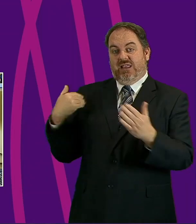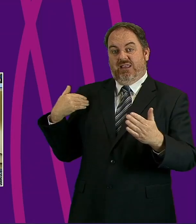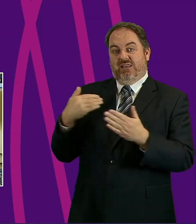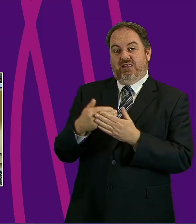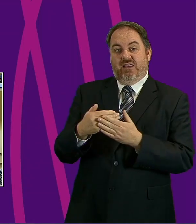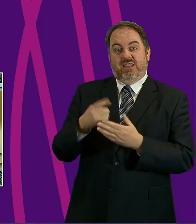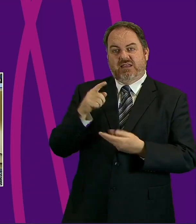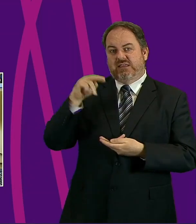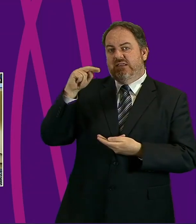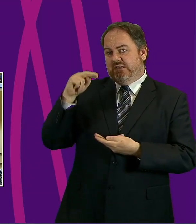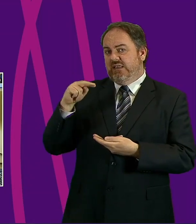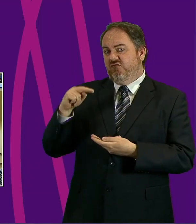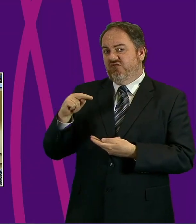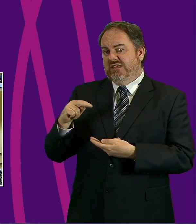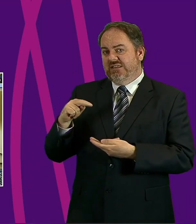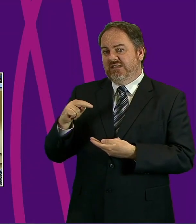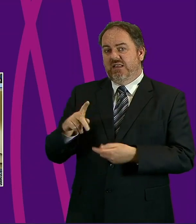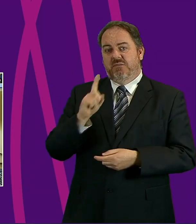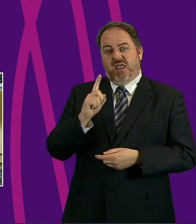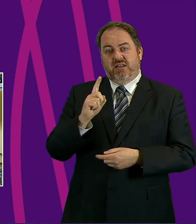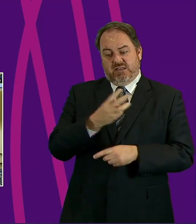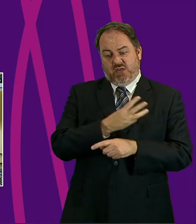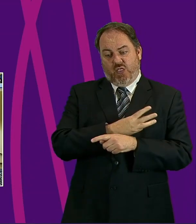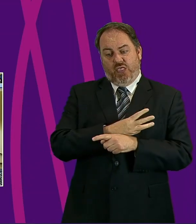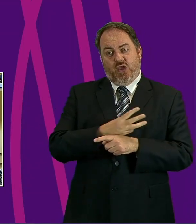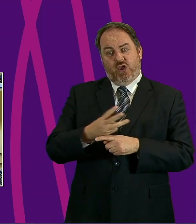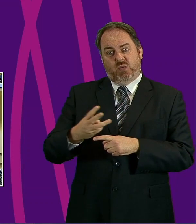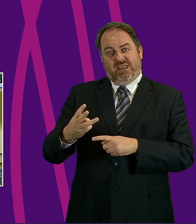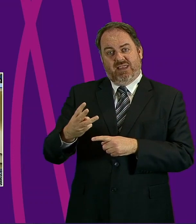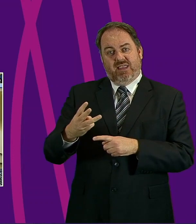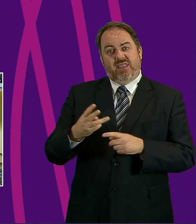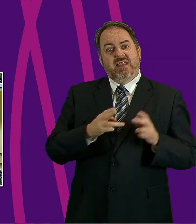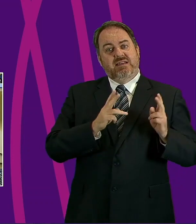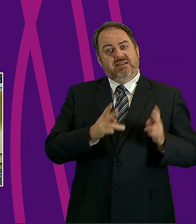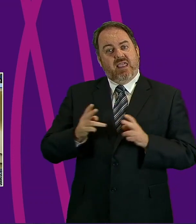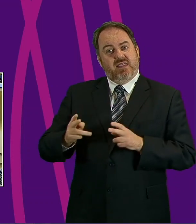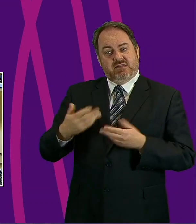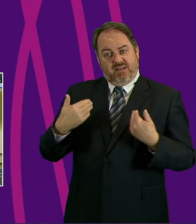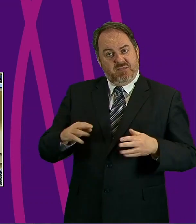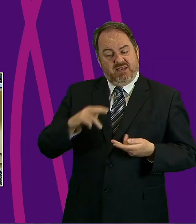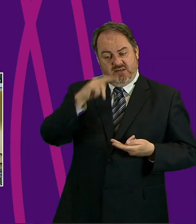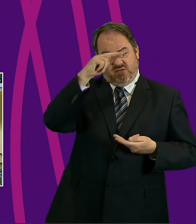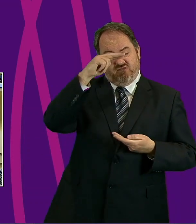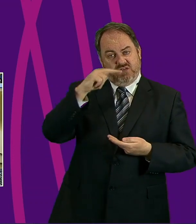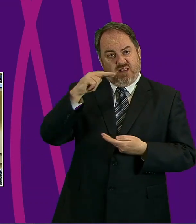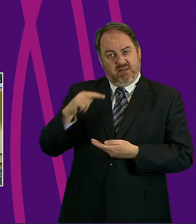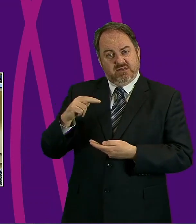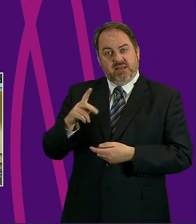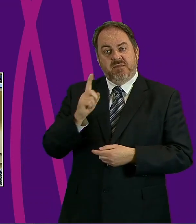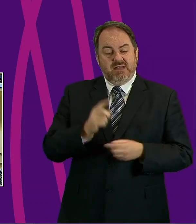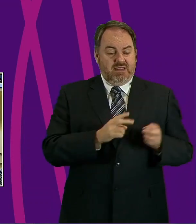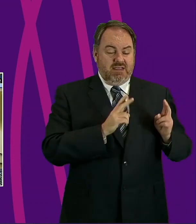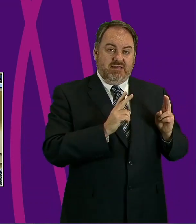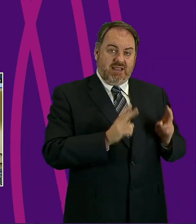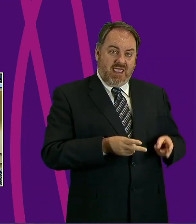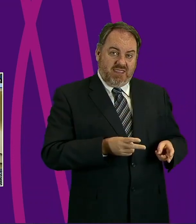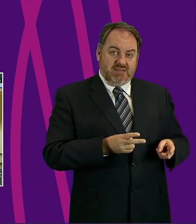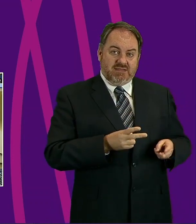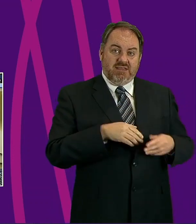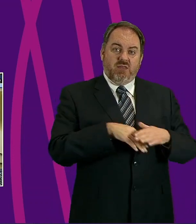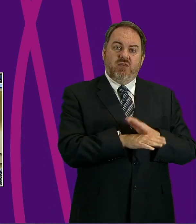before. Indeed, this is now the third week in a row in which deaths have fallen. Deaths in care homes made up 55% of